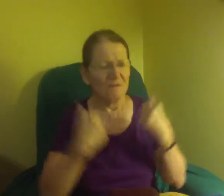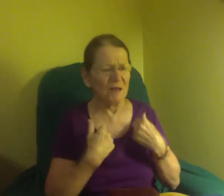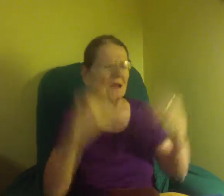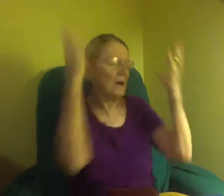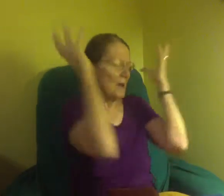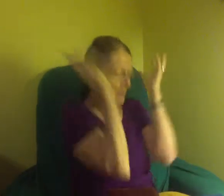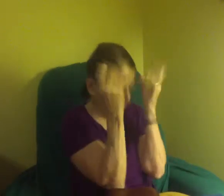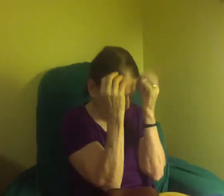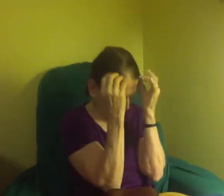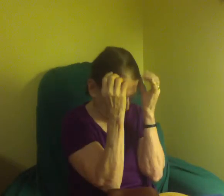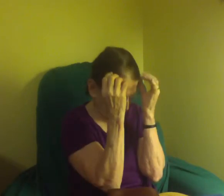Ooh